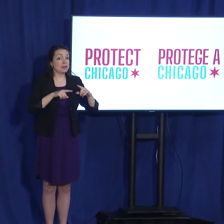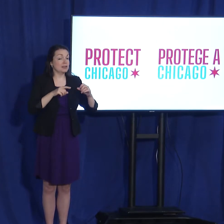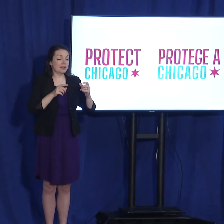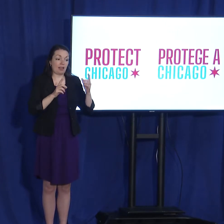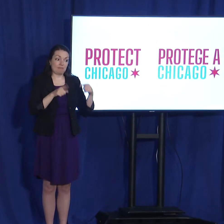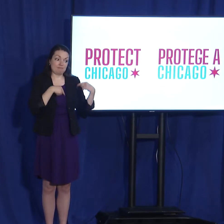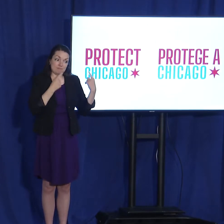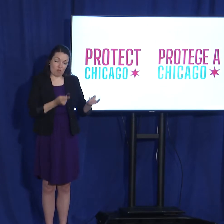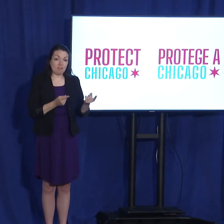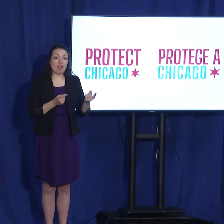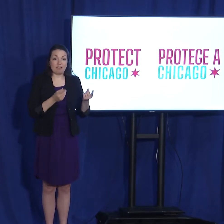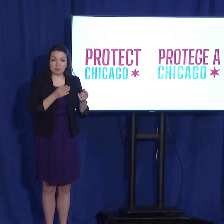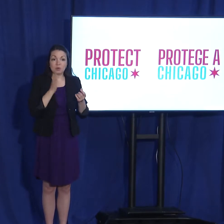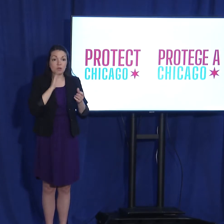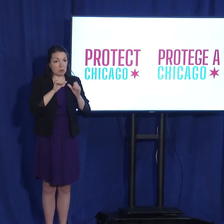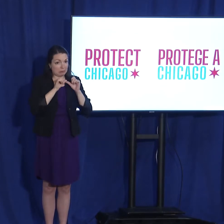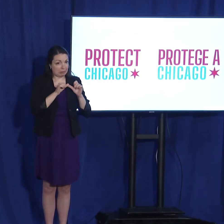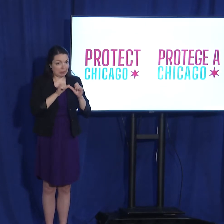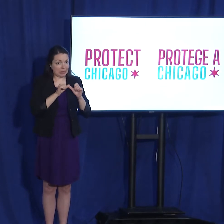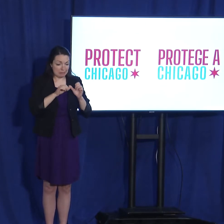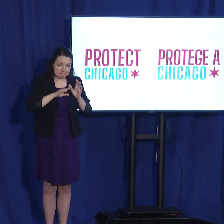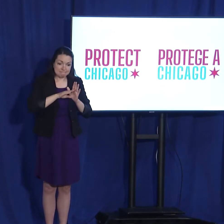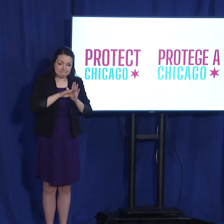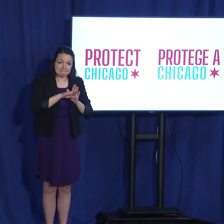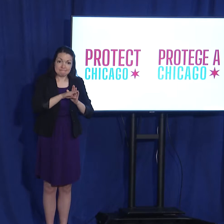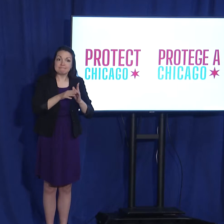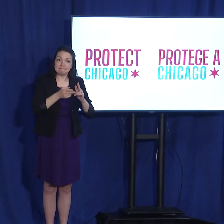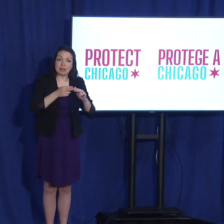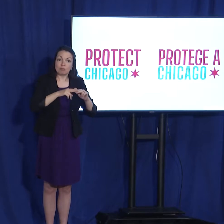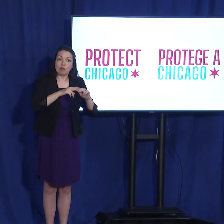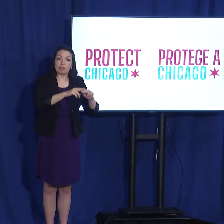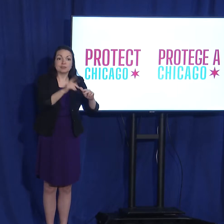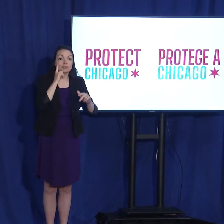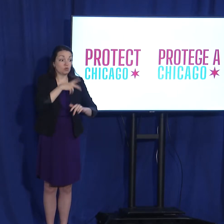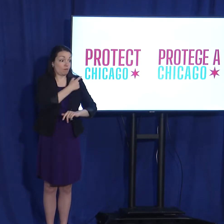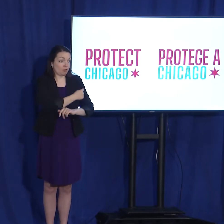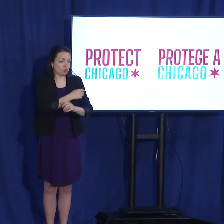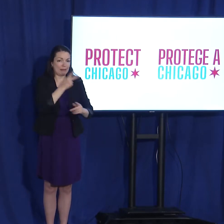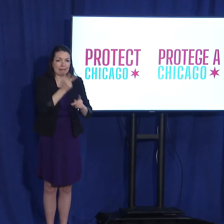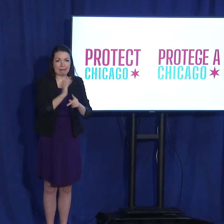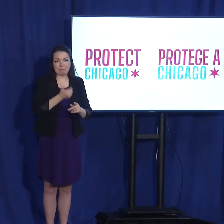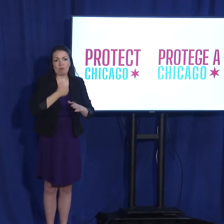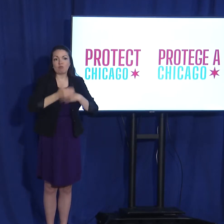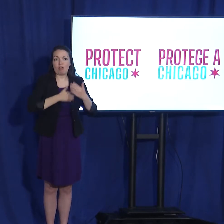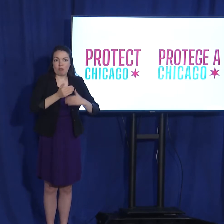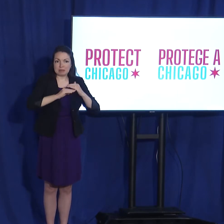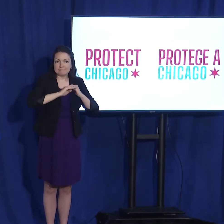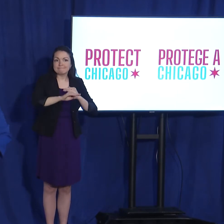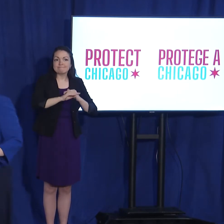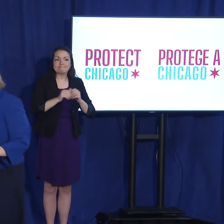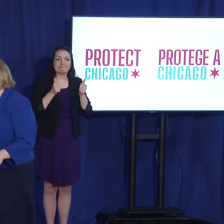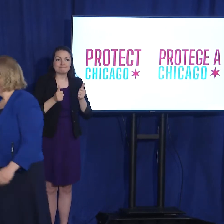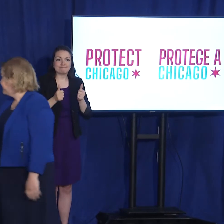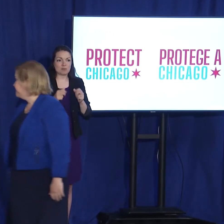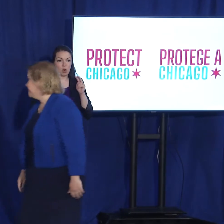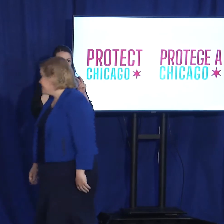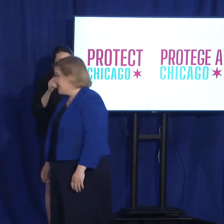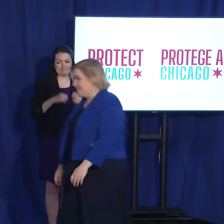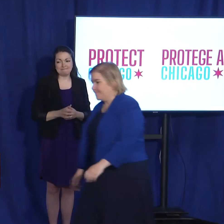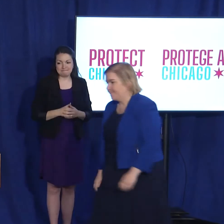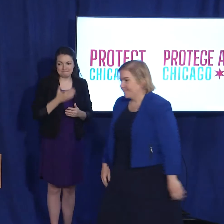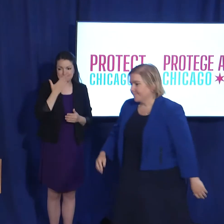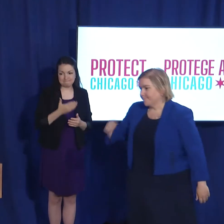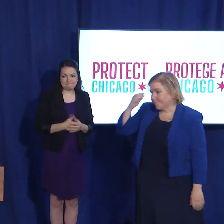we need to keep making progress on vaccination to maintain this progress as we look ahead.